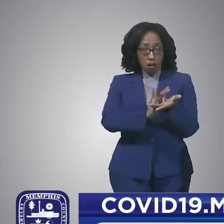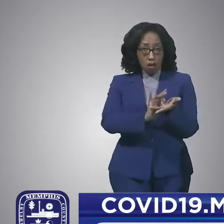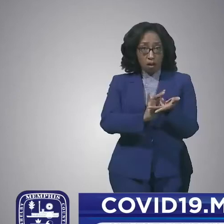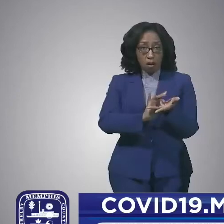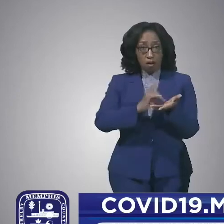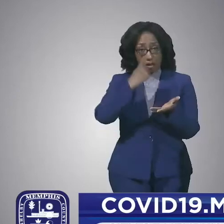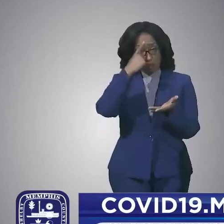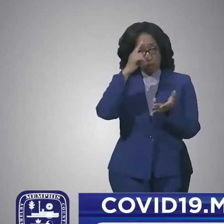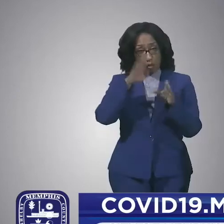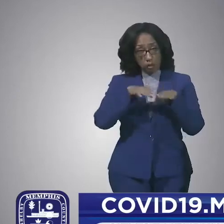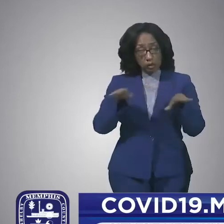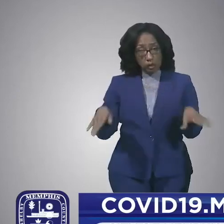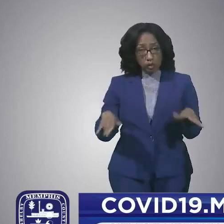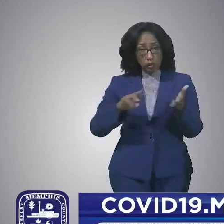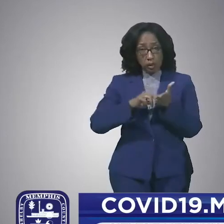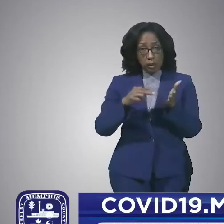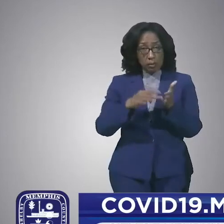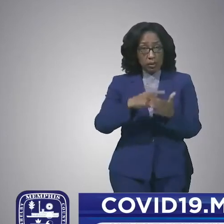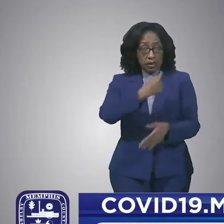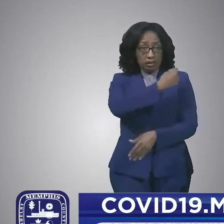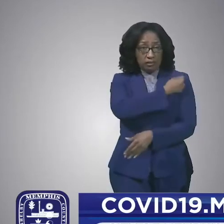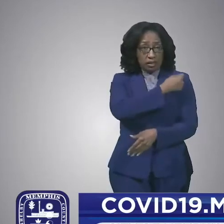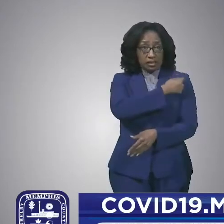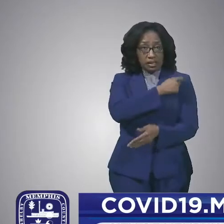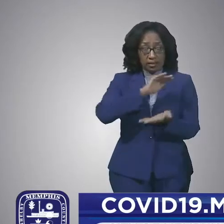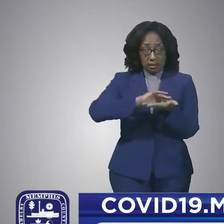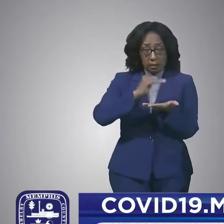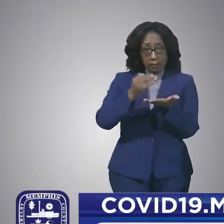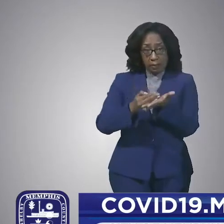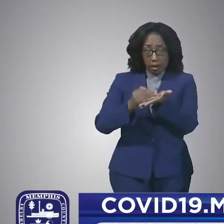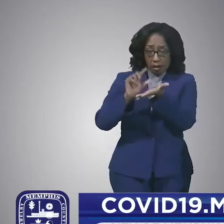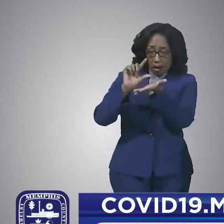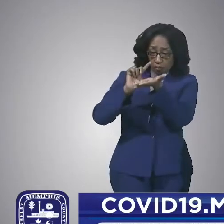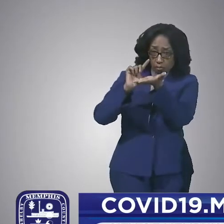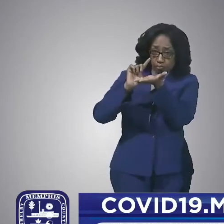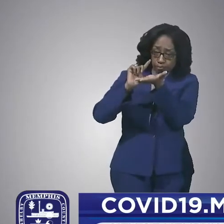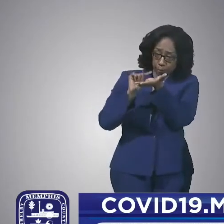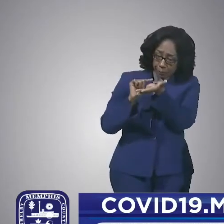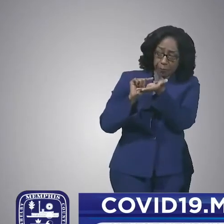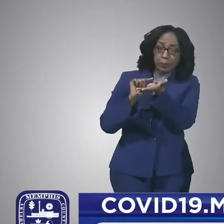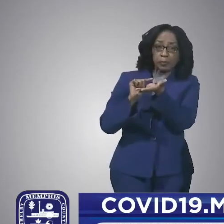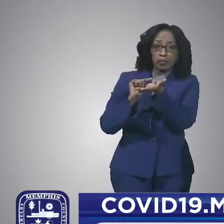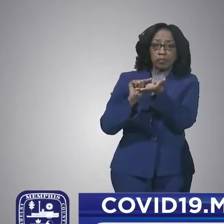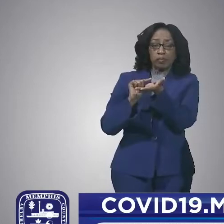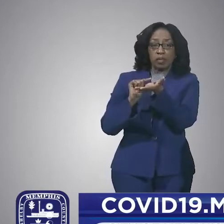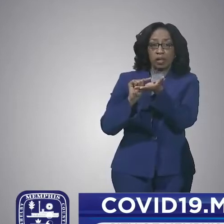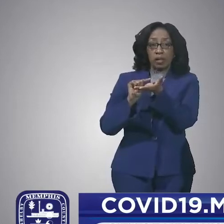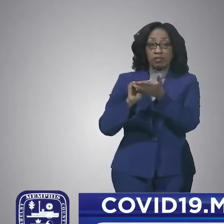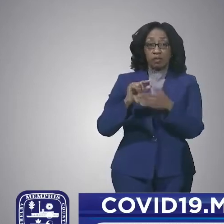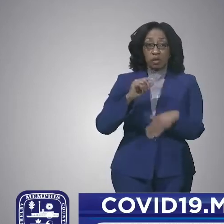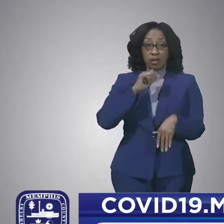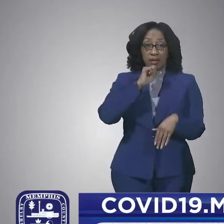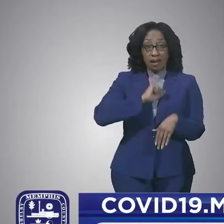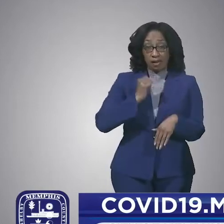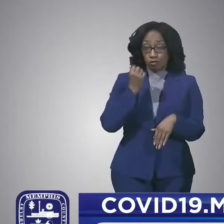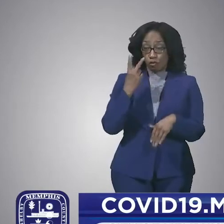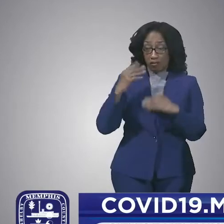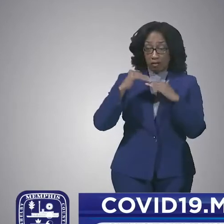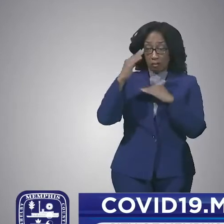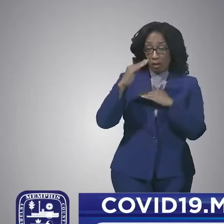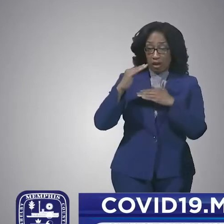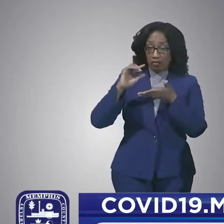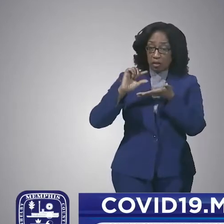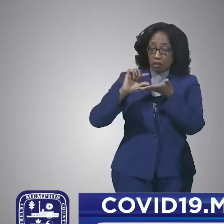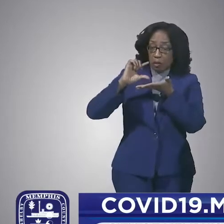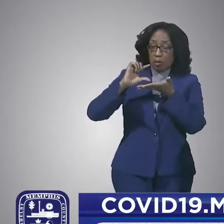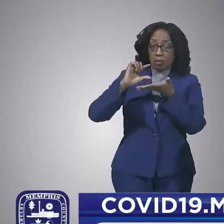a smaller quantity of vaccine than they are for the people who are 12 and above. So it's a special quantity. Those have been ordered.